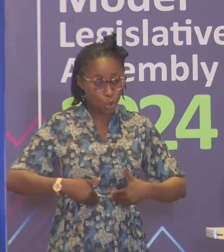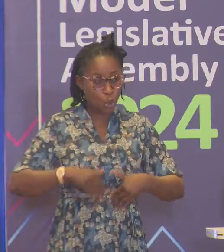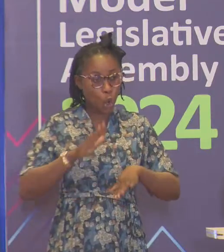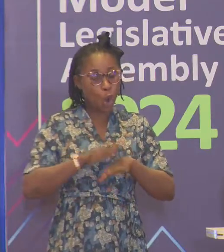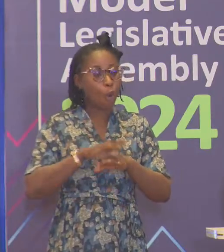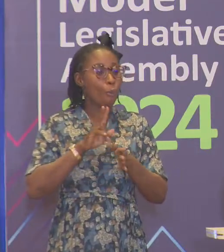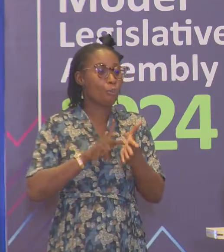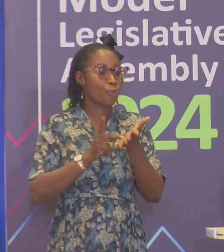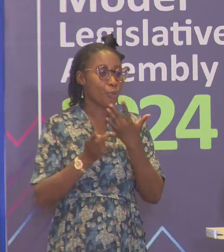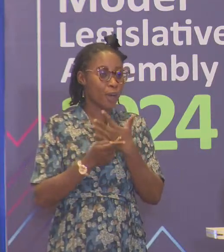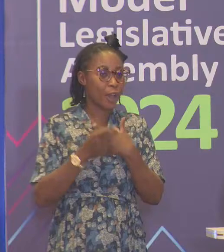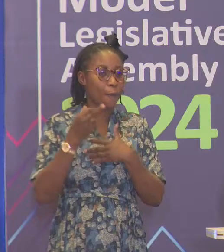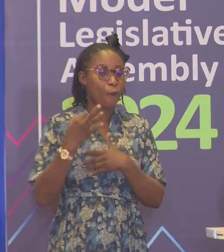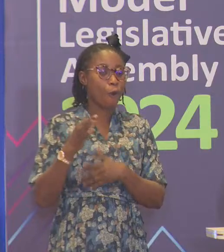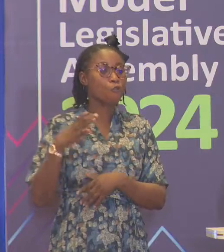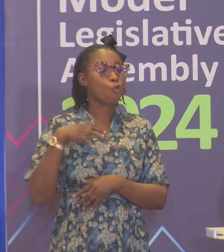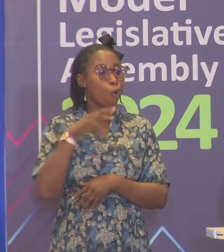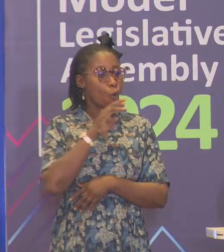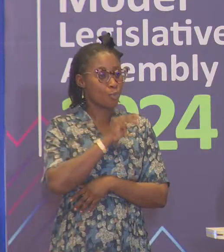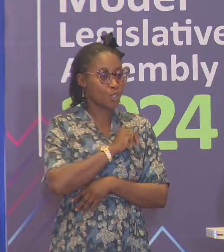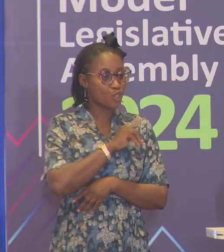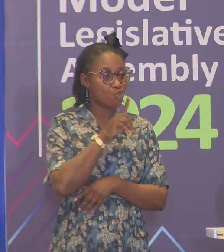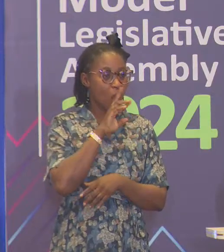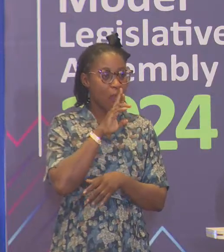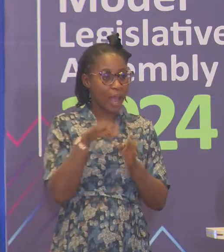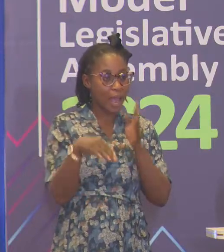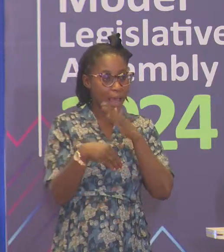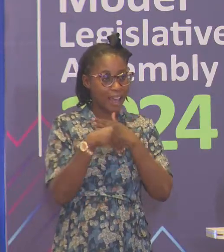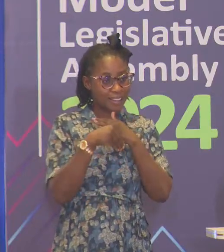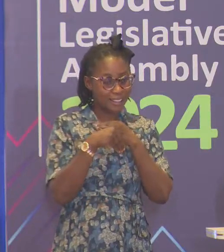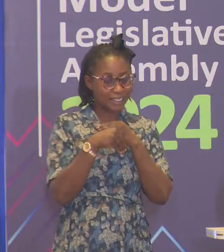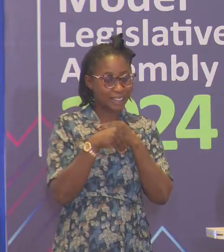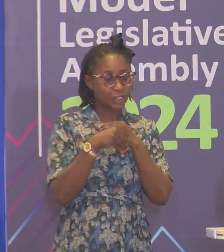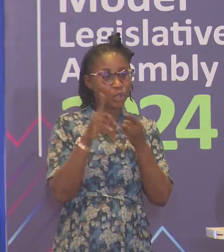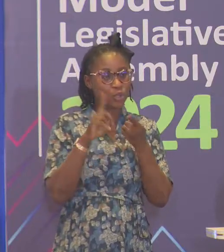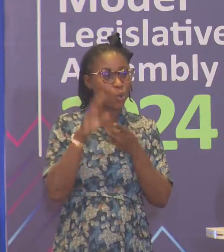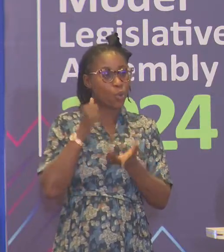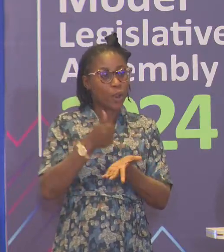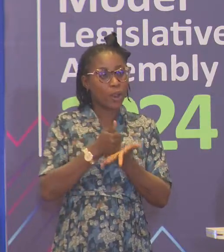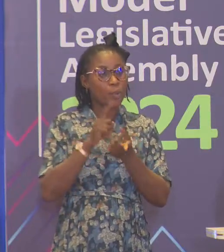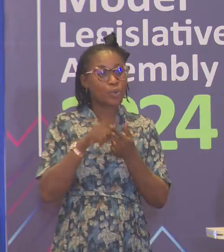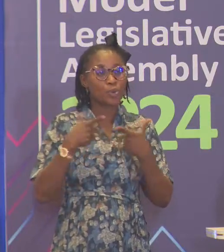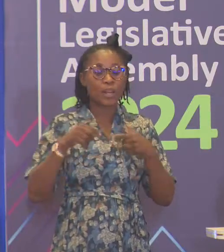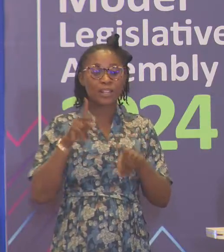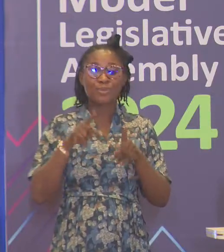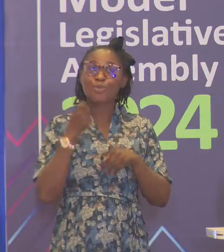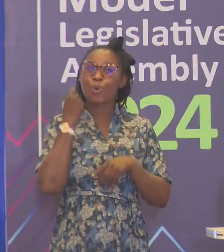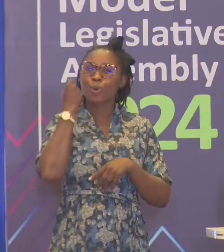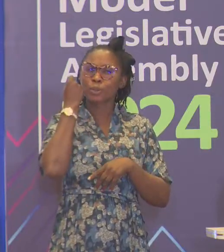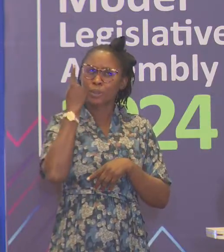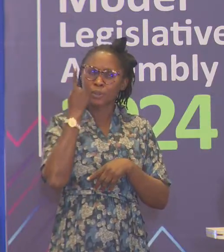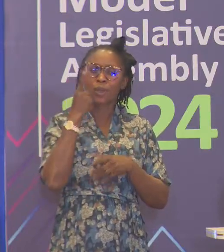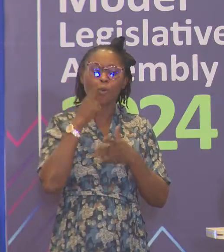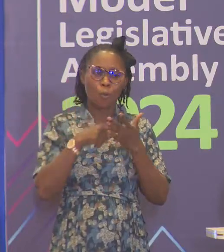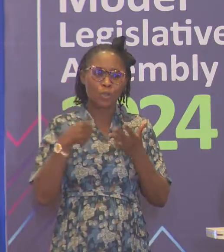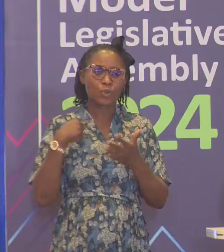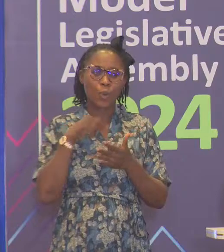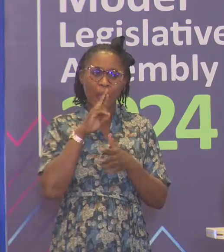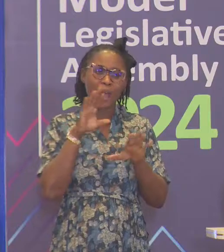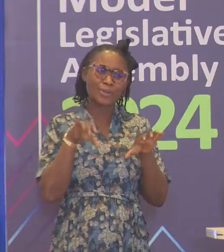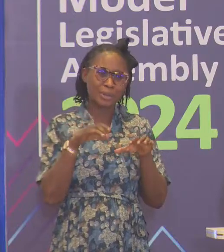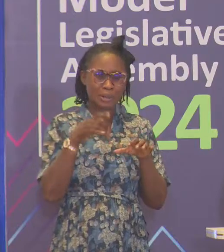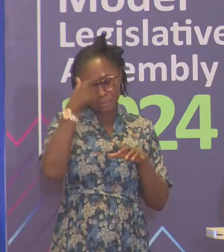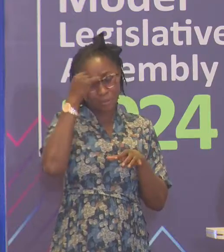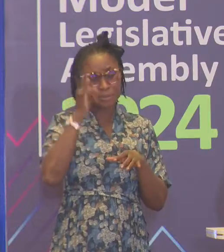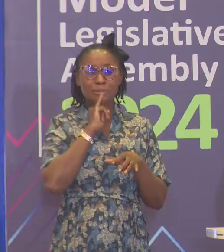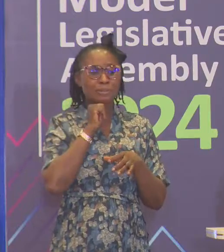program of the committee you are attached to will go a long way to let people really understand what we are doing. Because it's not